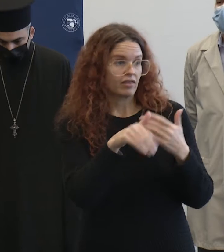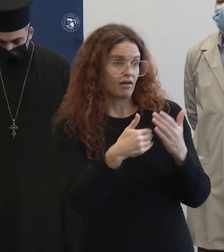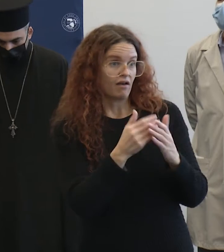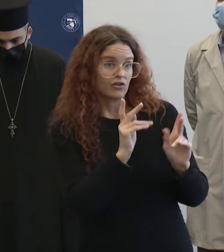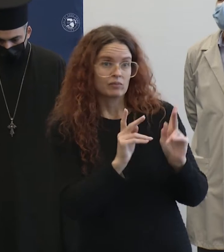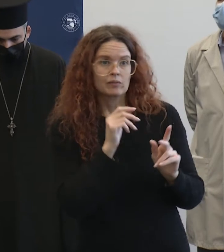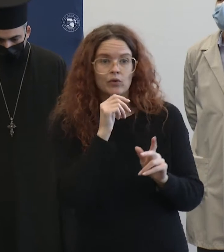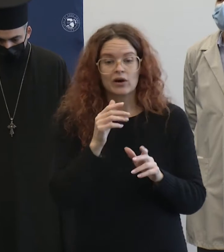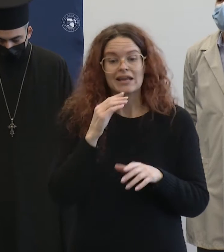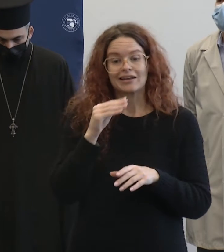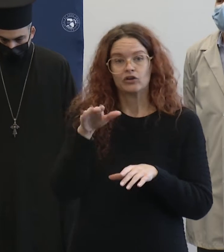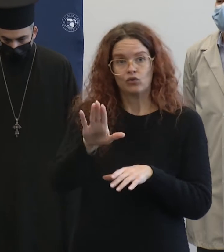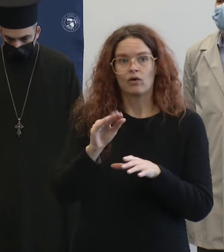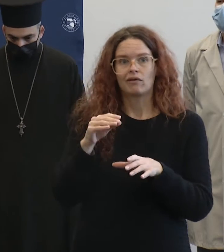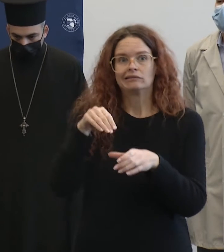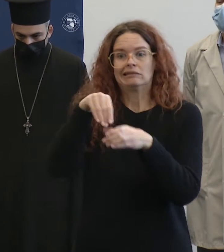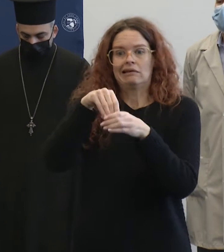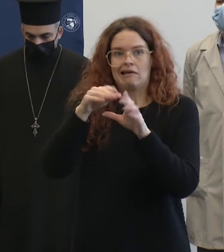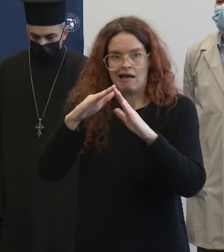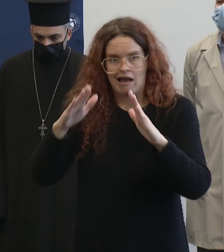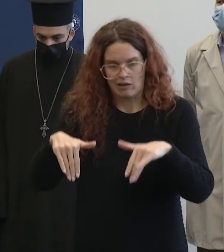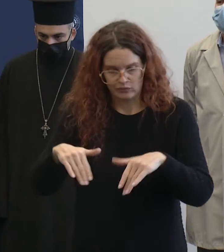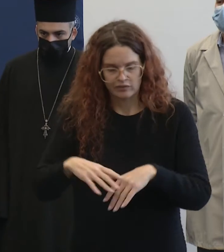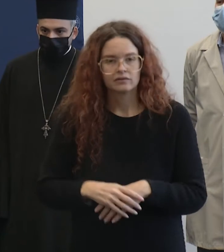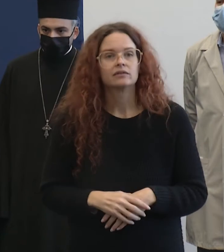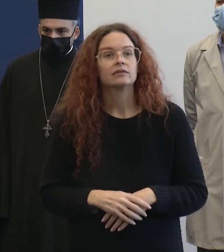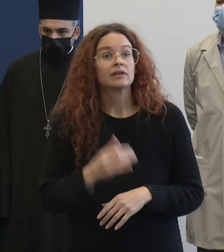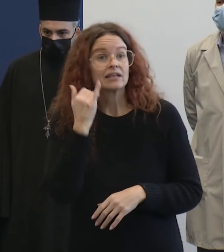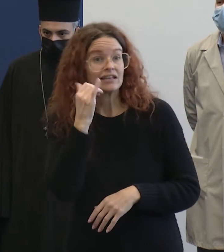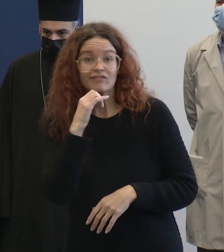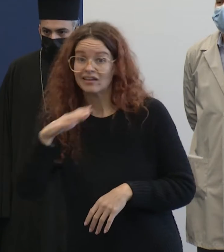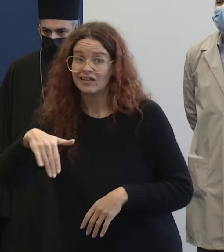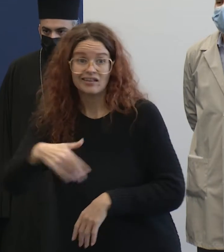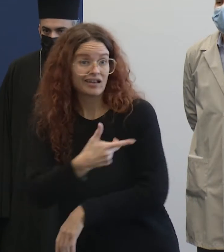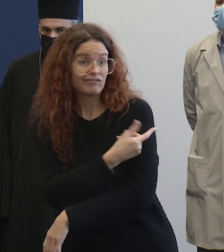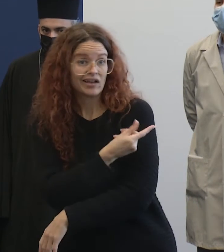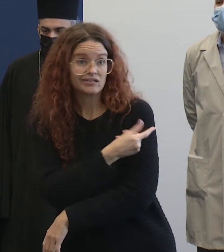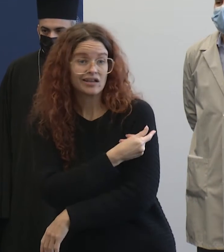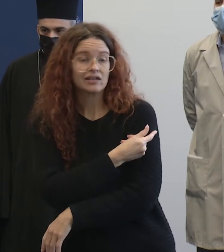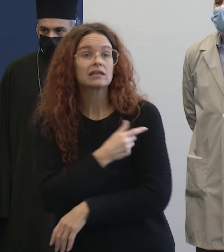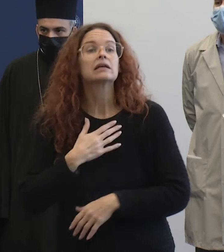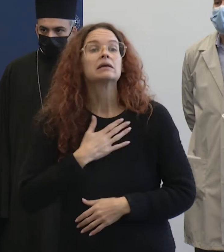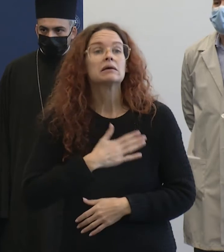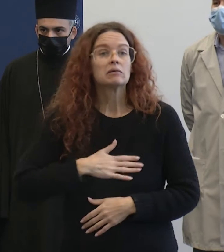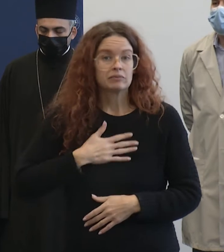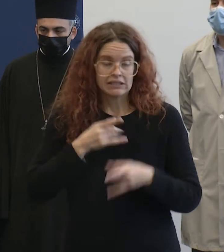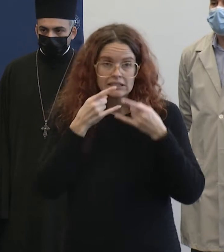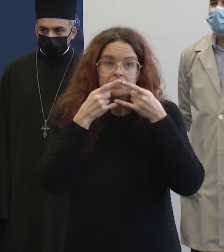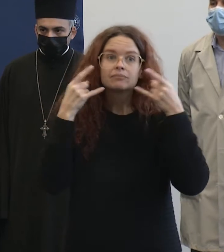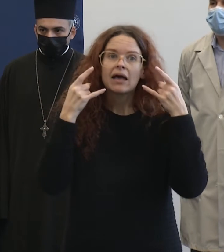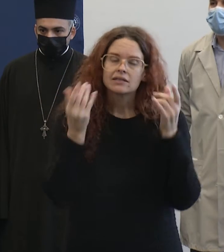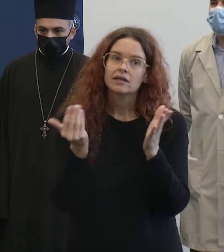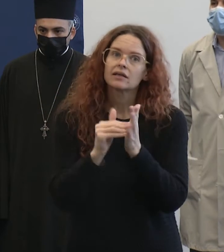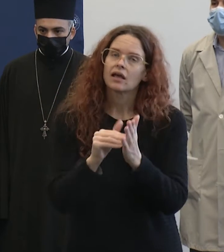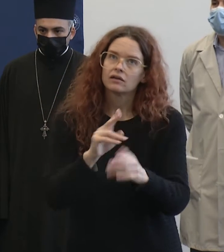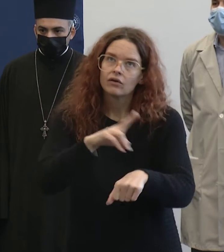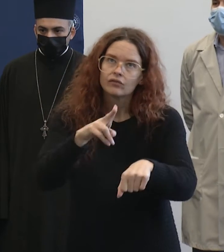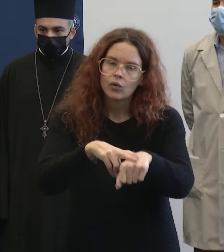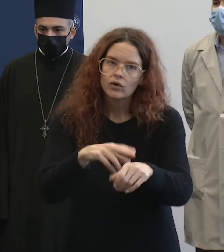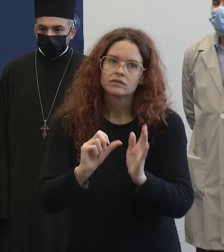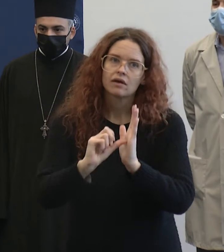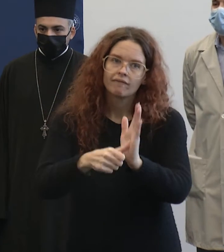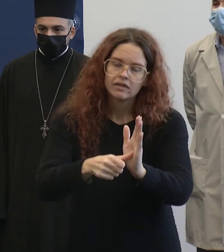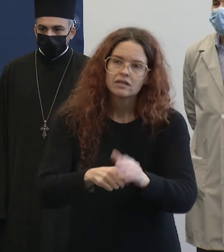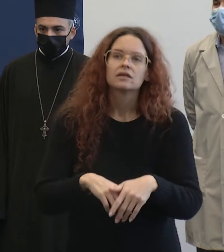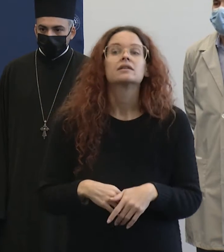than in your immediate household. If you are not vaccinated, please mask again, of course,